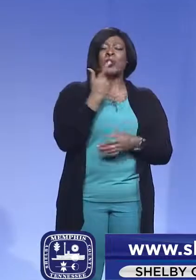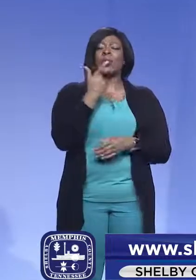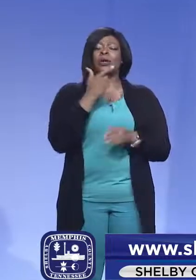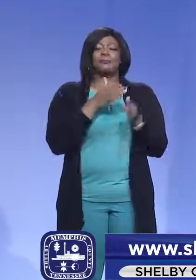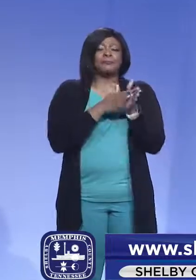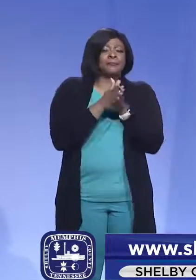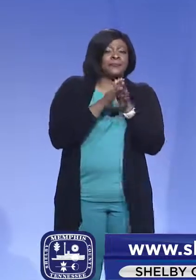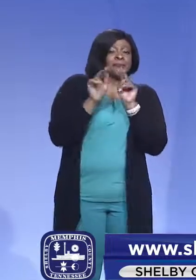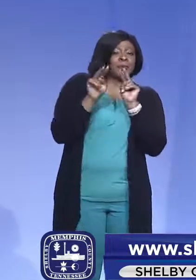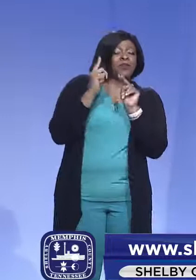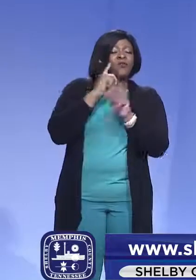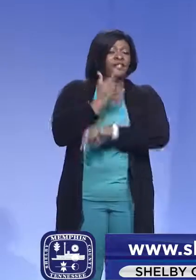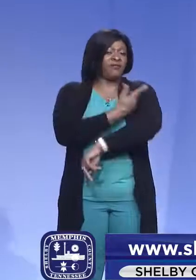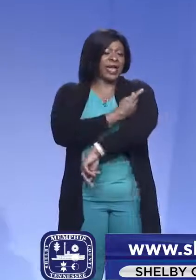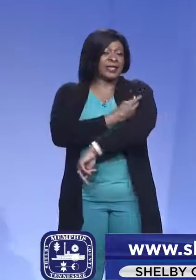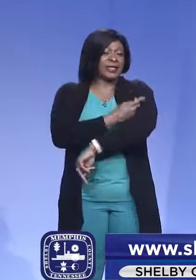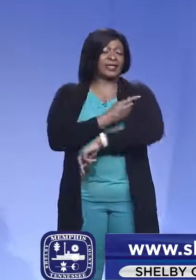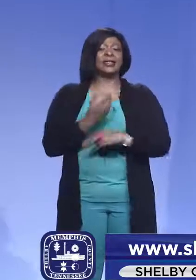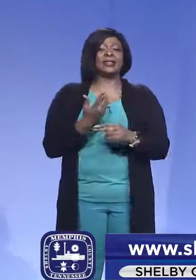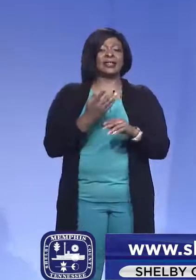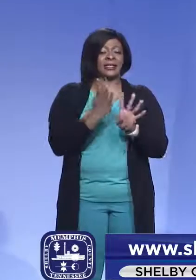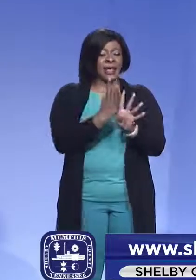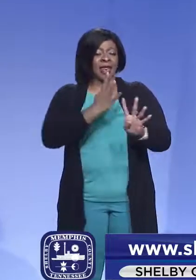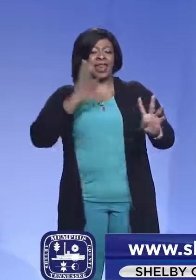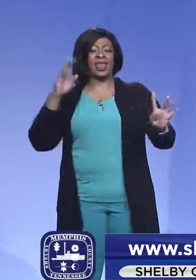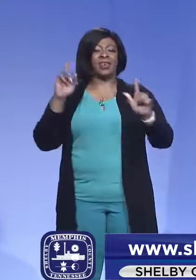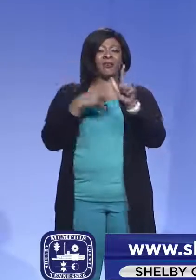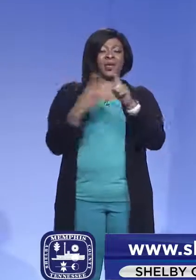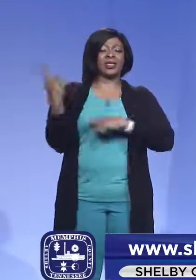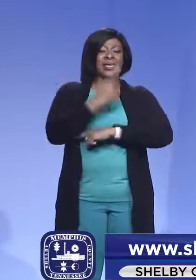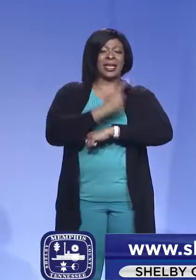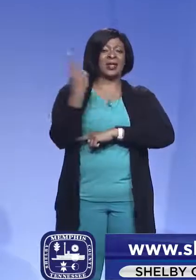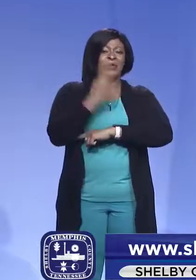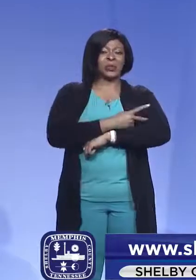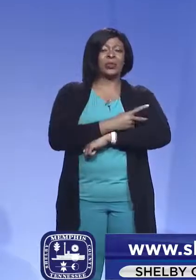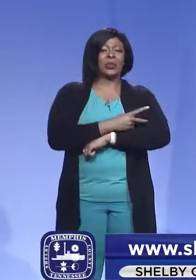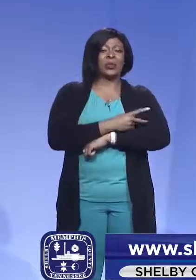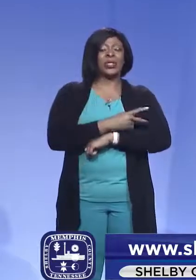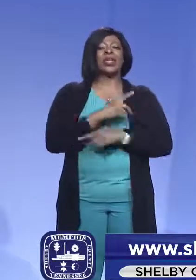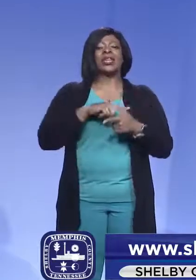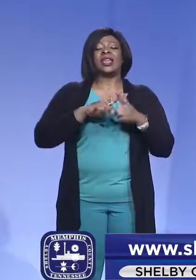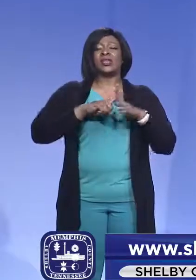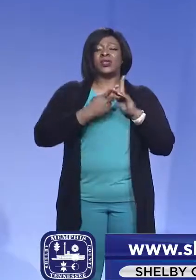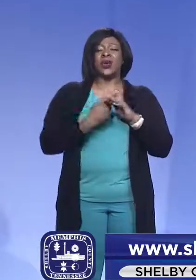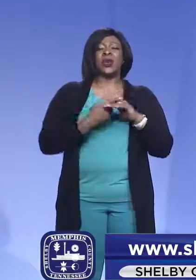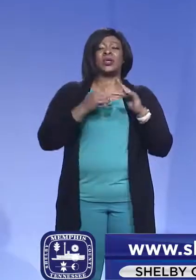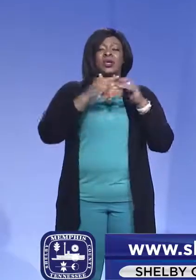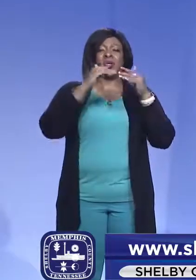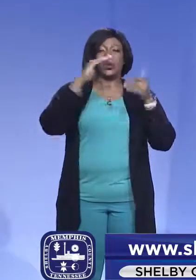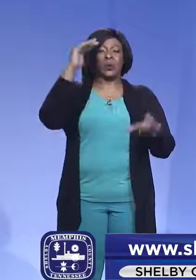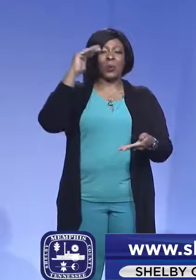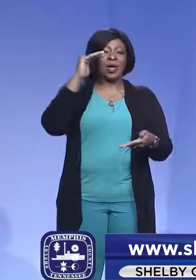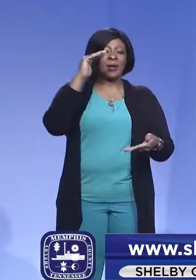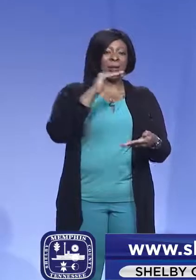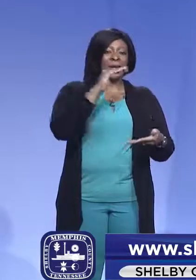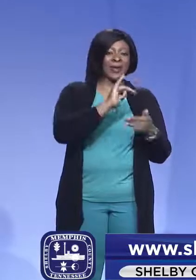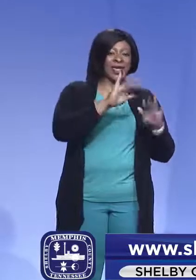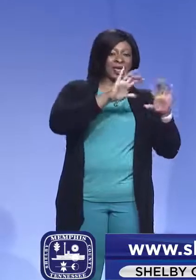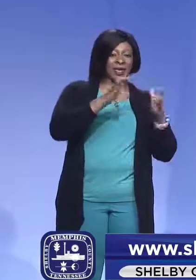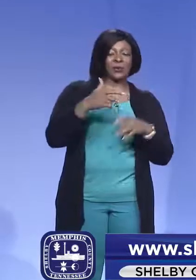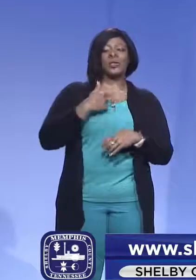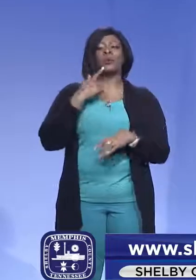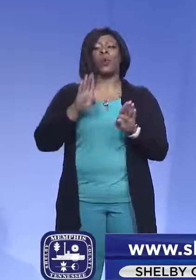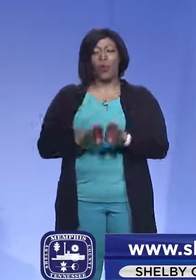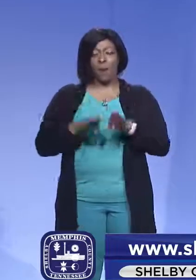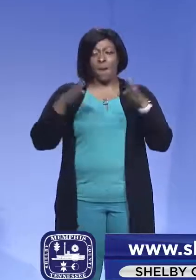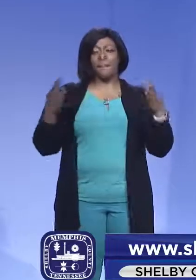eagerly awaiting the vaccine got in line the first day or two, and then it starts to wane in those categories. That's why we said we'll